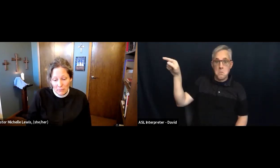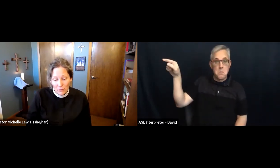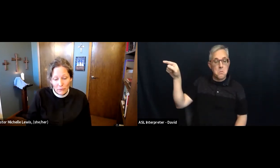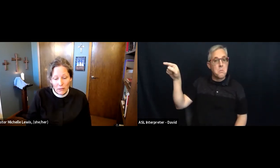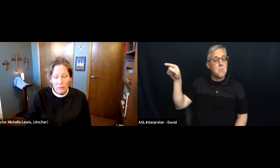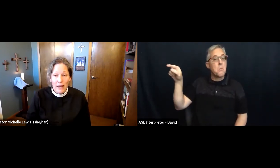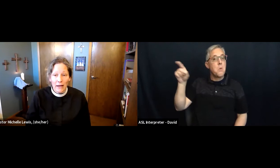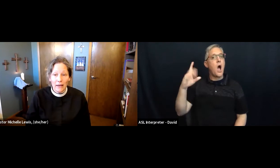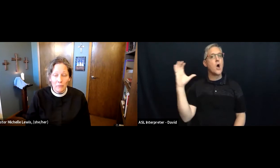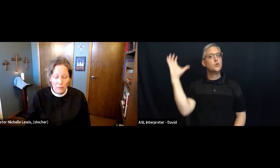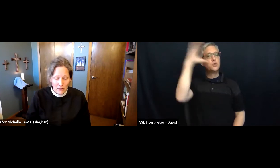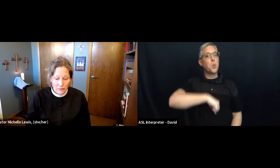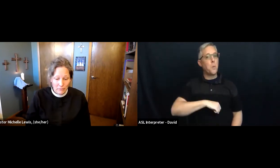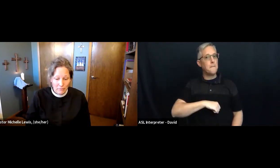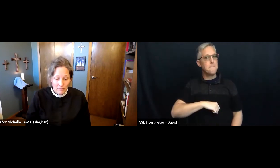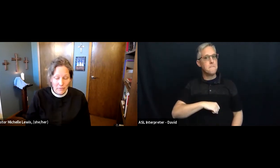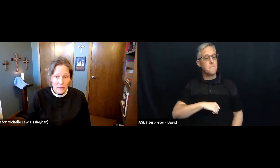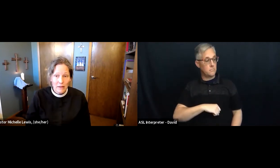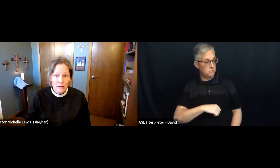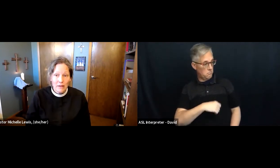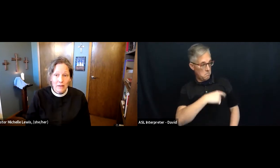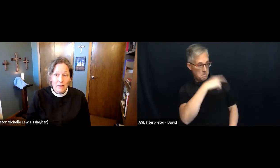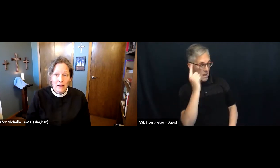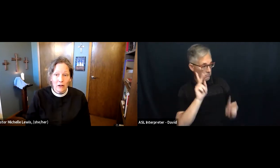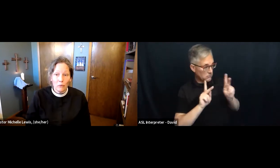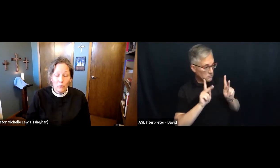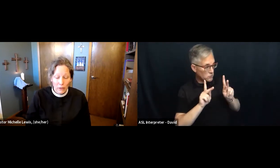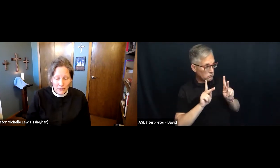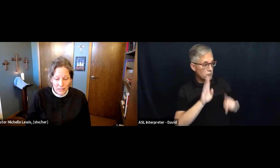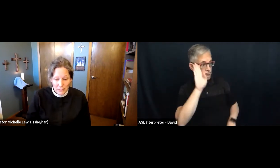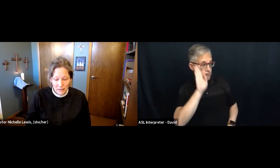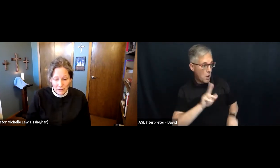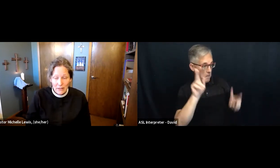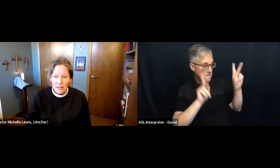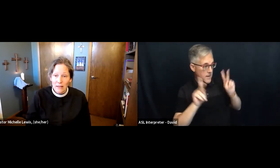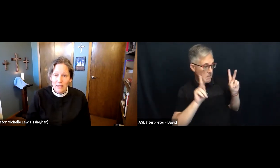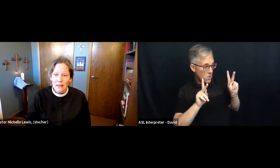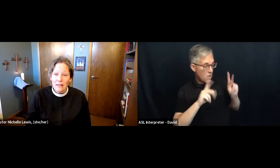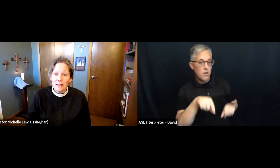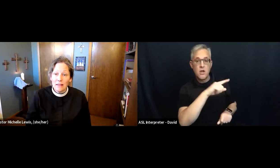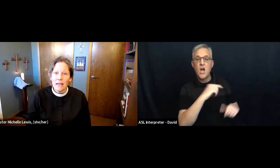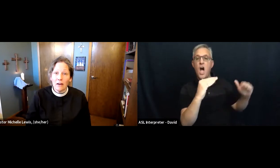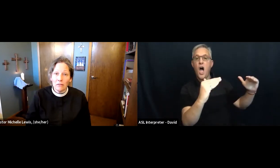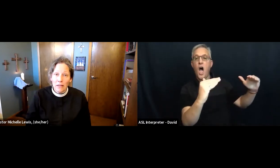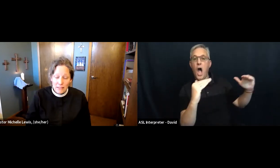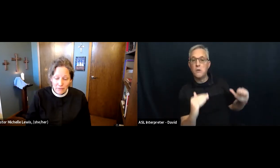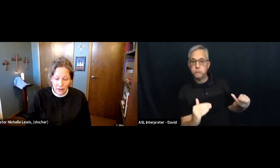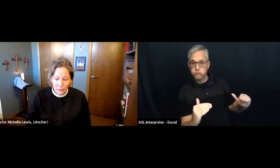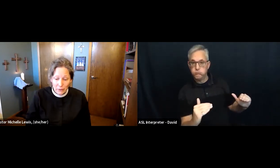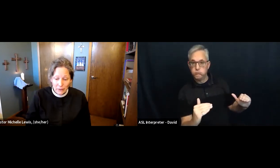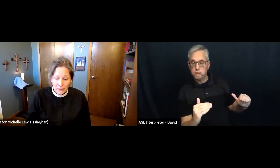that people who are Black and Brown, they are worse. They are